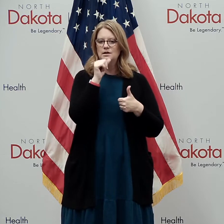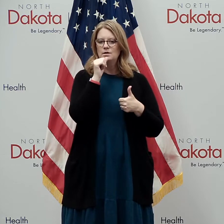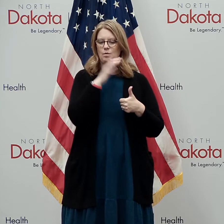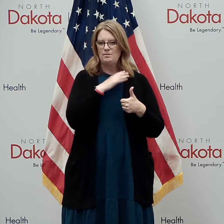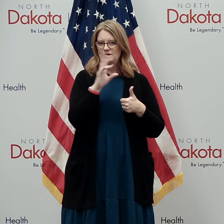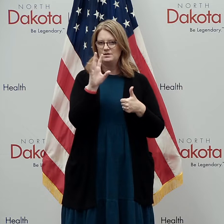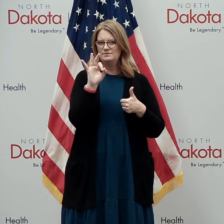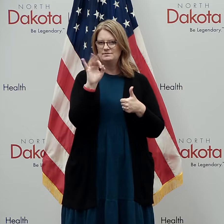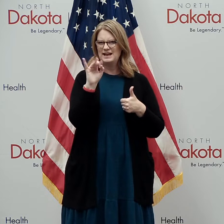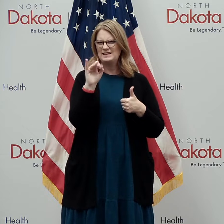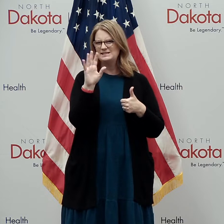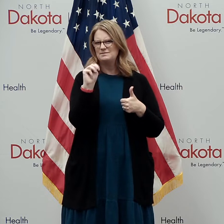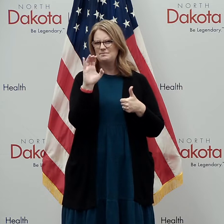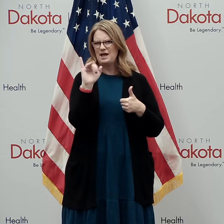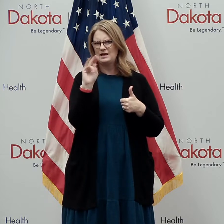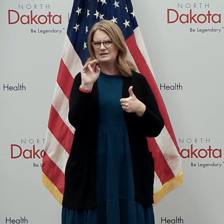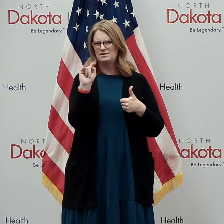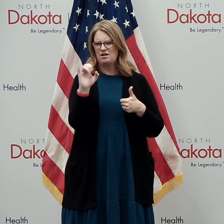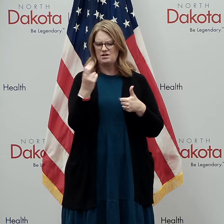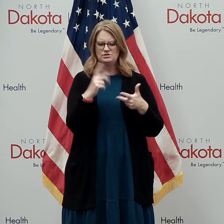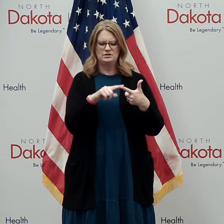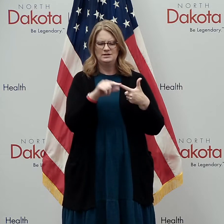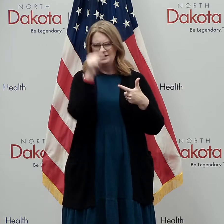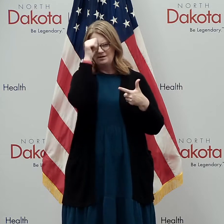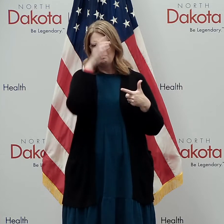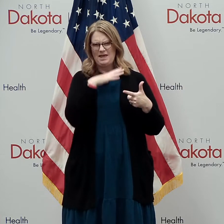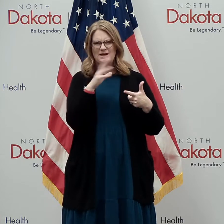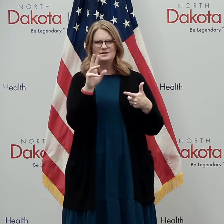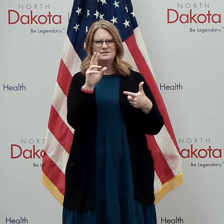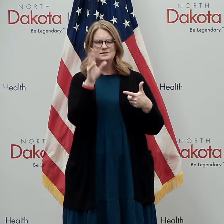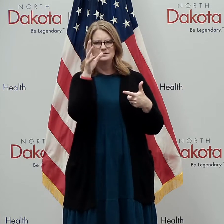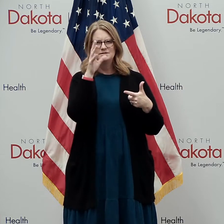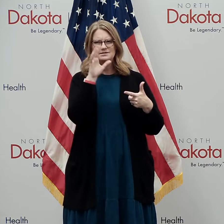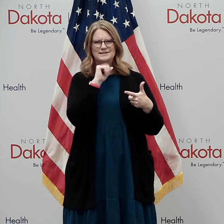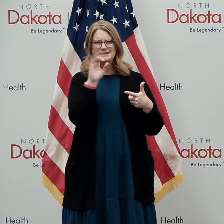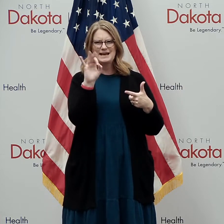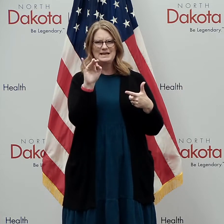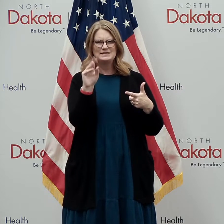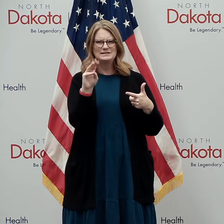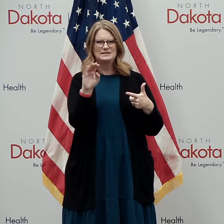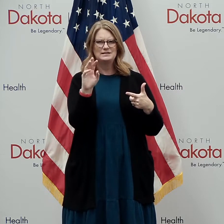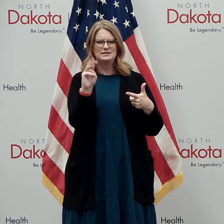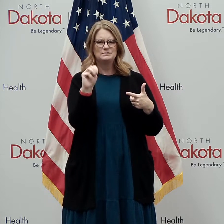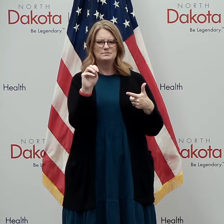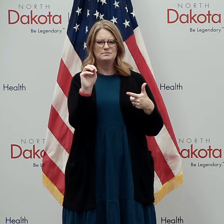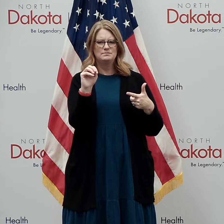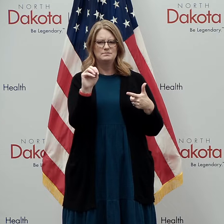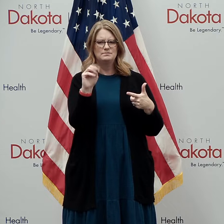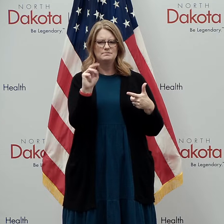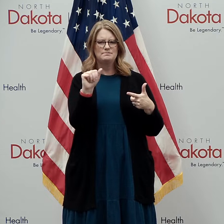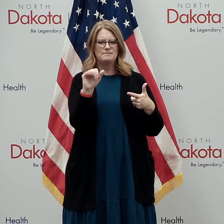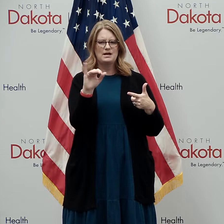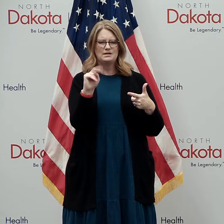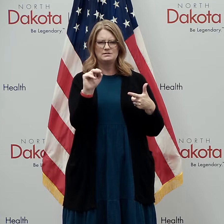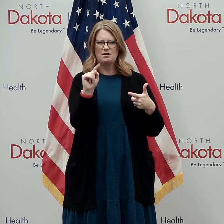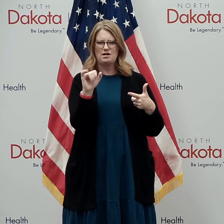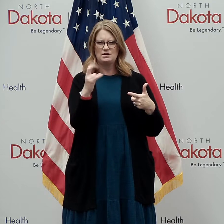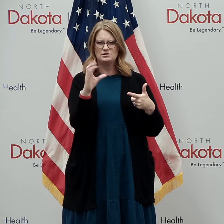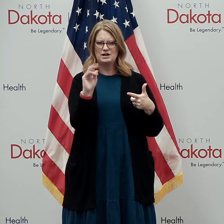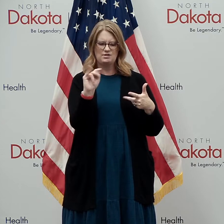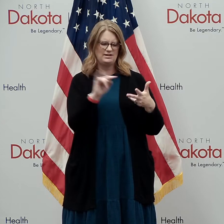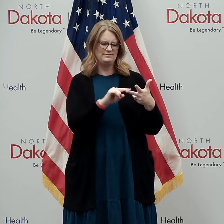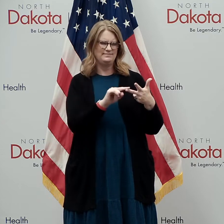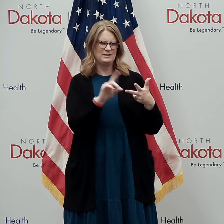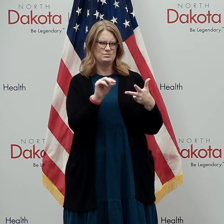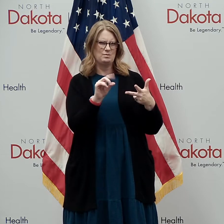her 90s in McIntosh, and a man in his 90s in Morton County. And all of those 8 individuals had underlying health